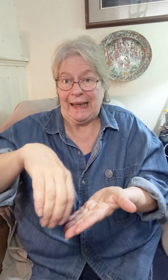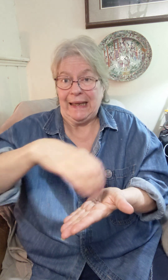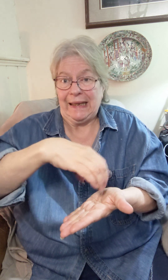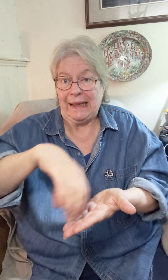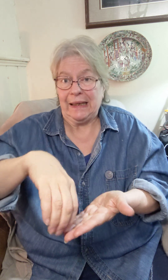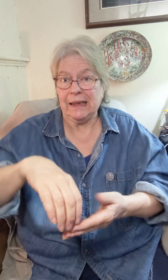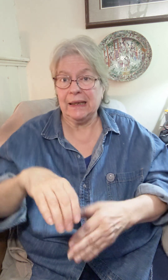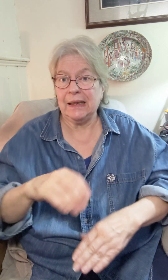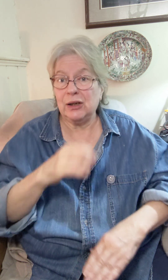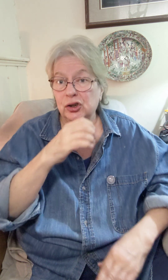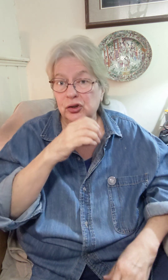cake.